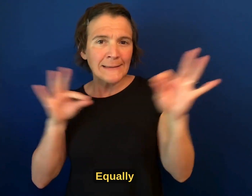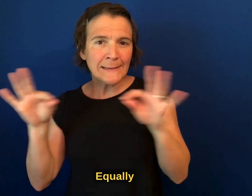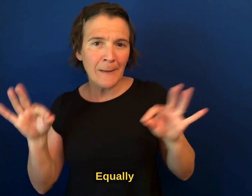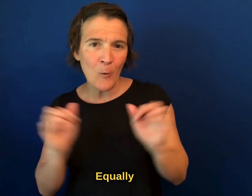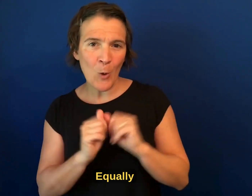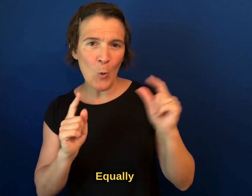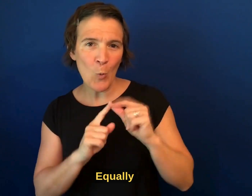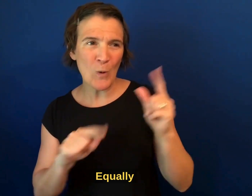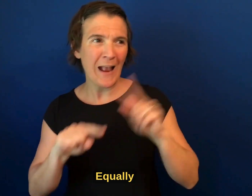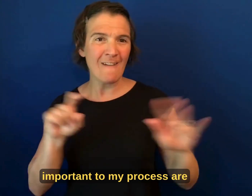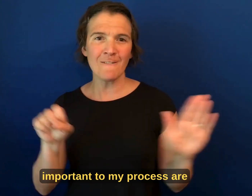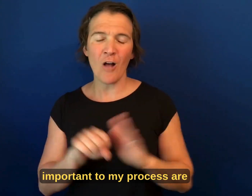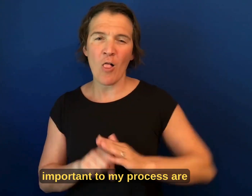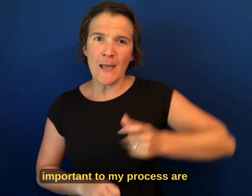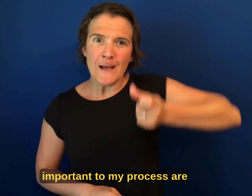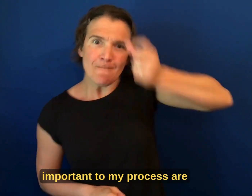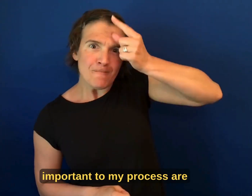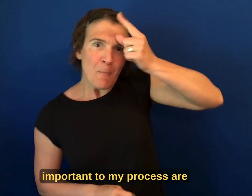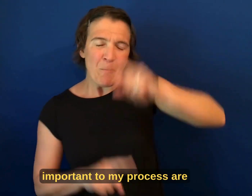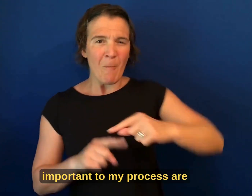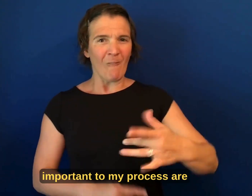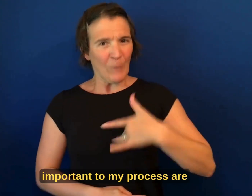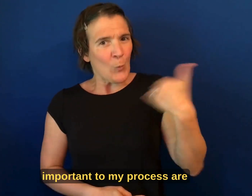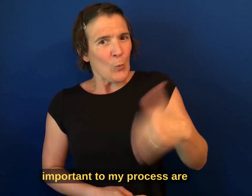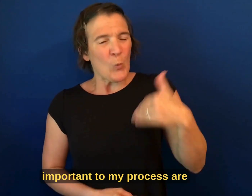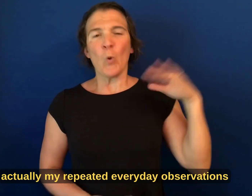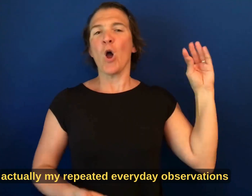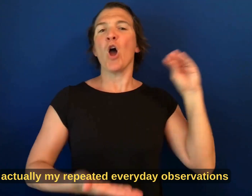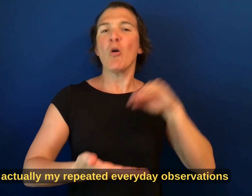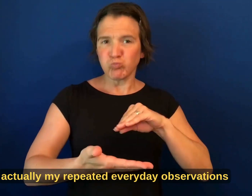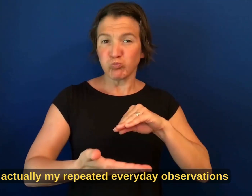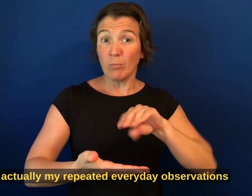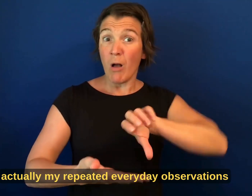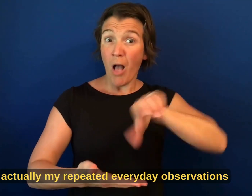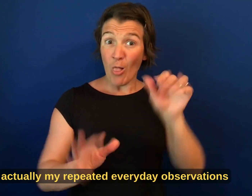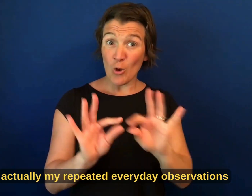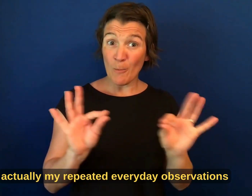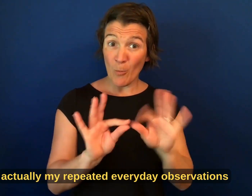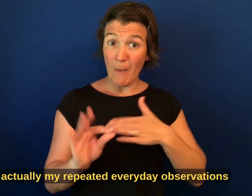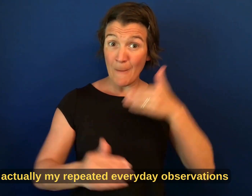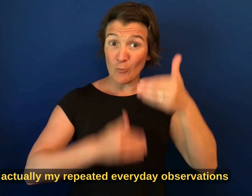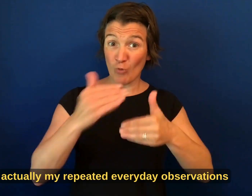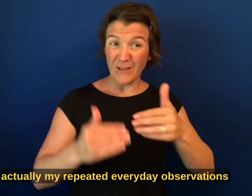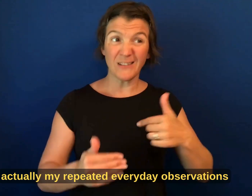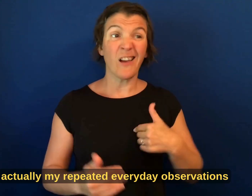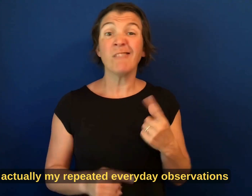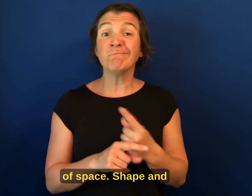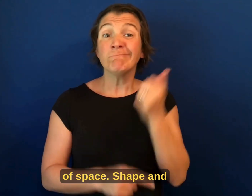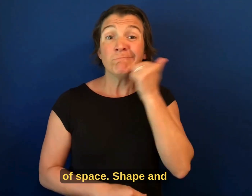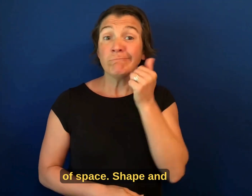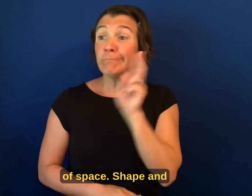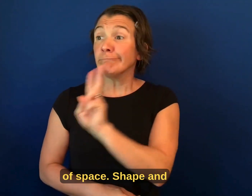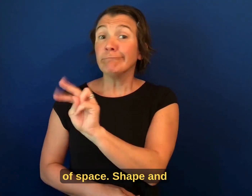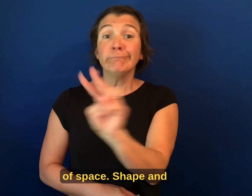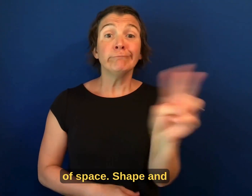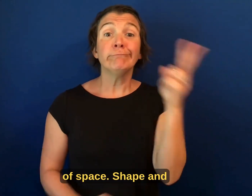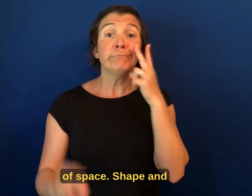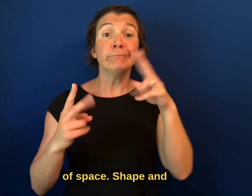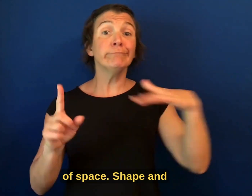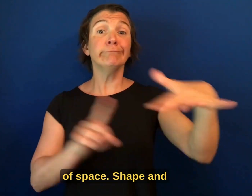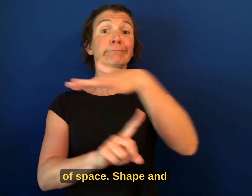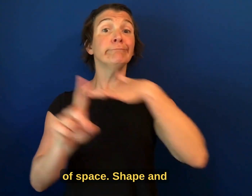grasped. Equally important to my process are actually my repeated everyday observations of